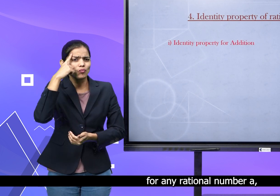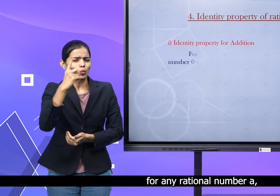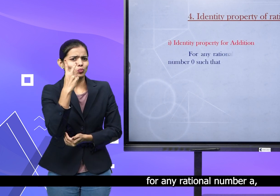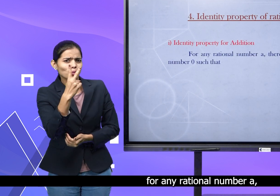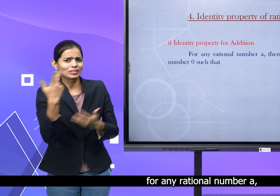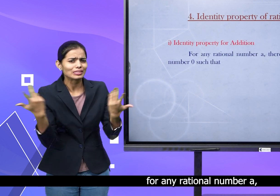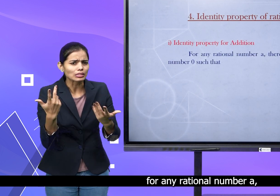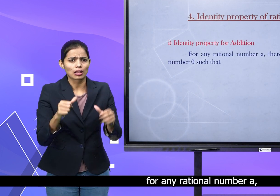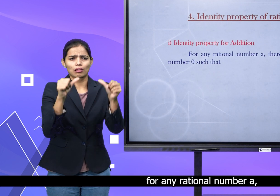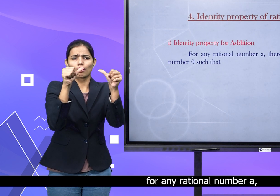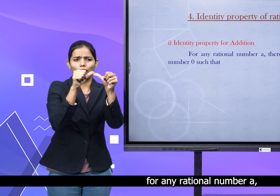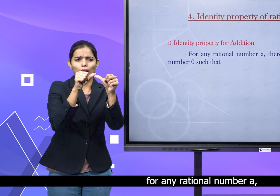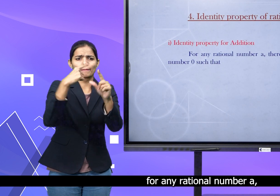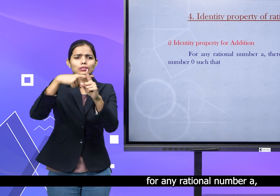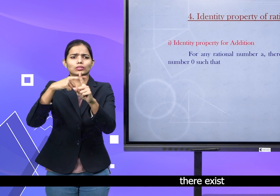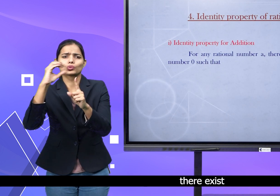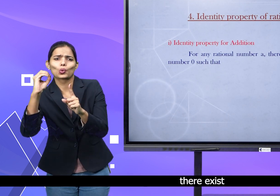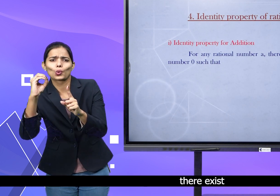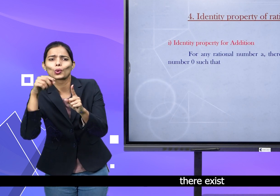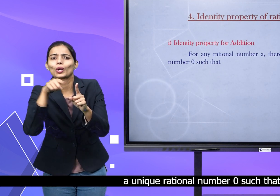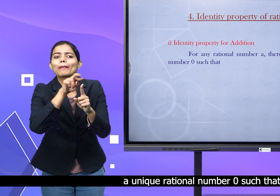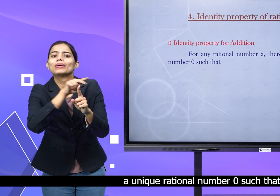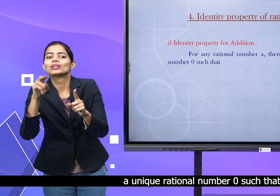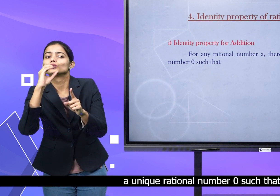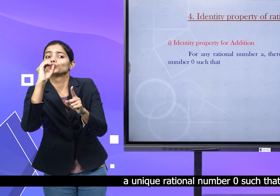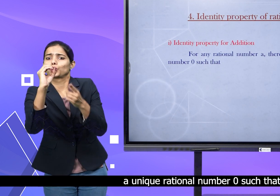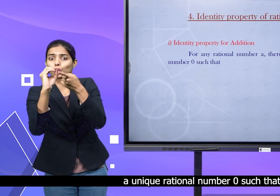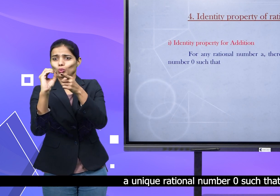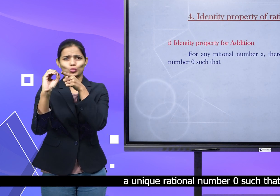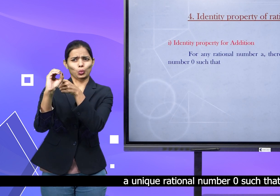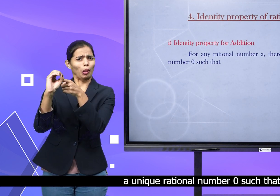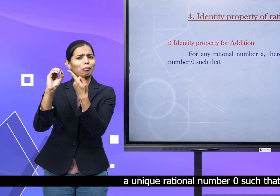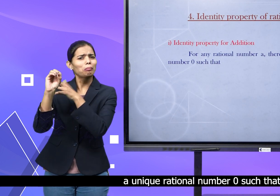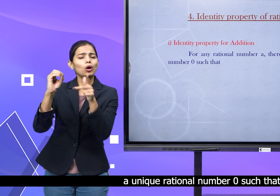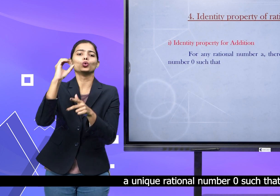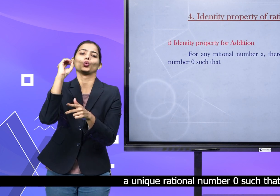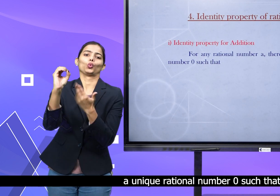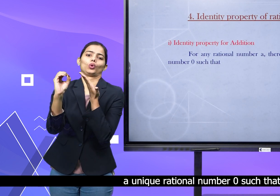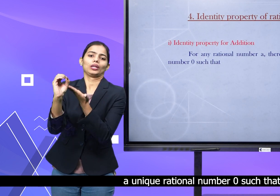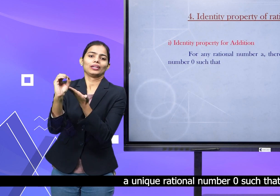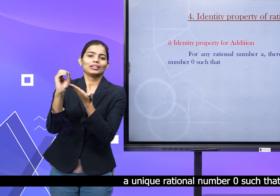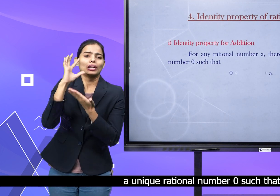For any rational number A, there exists a unique rational number 0 such that